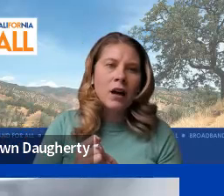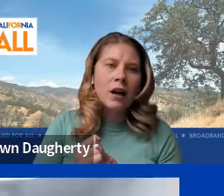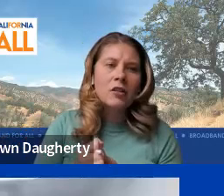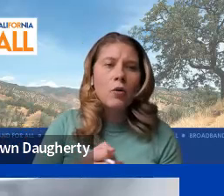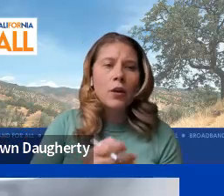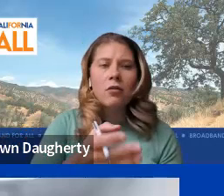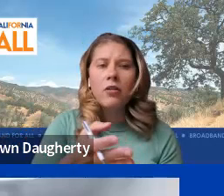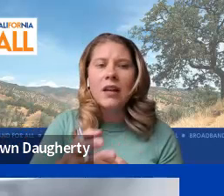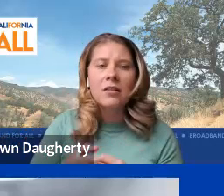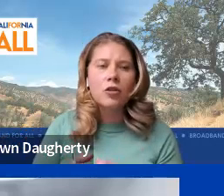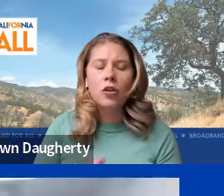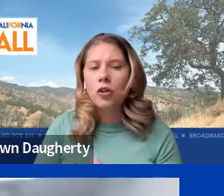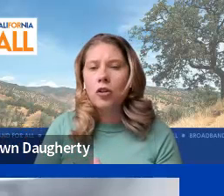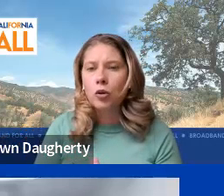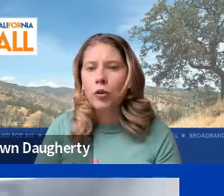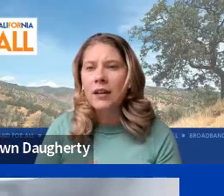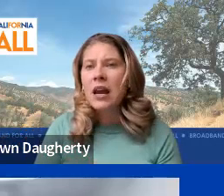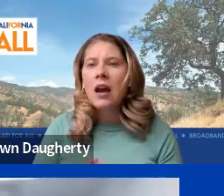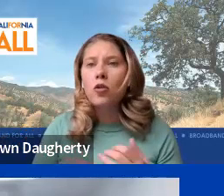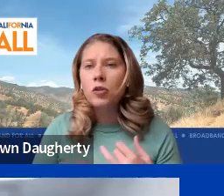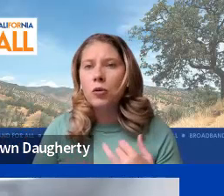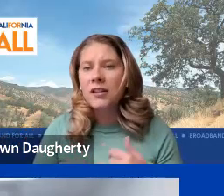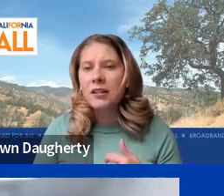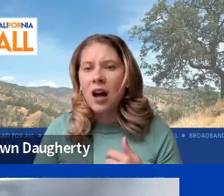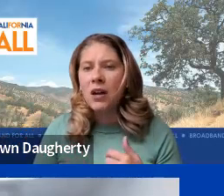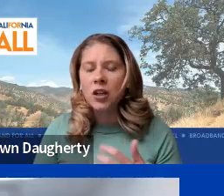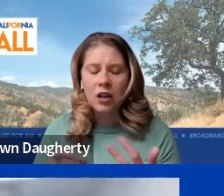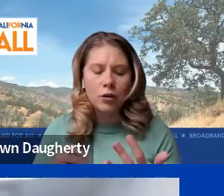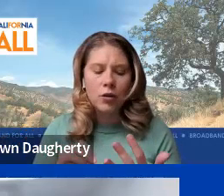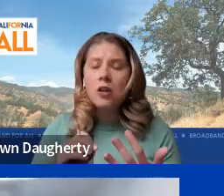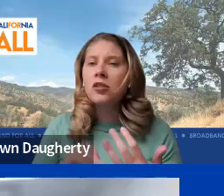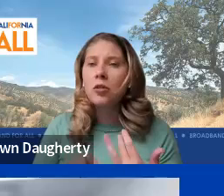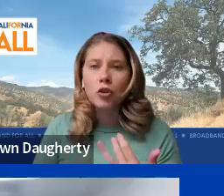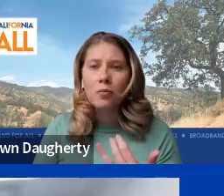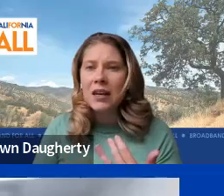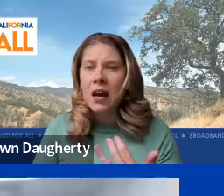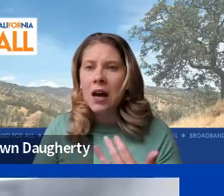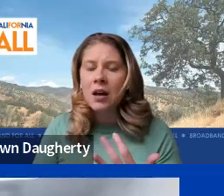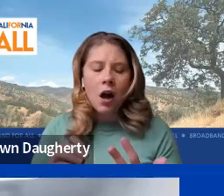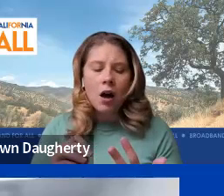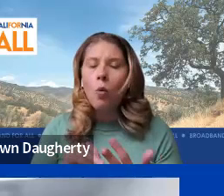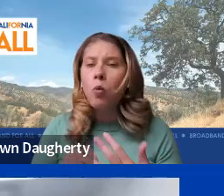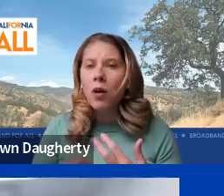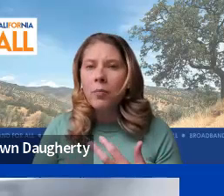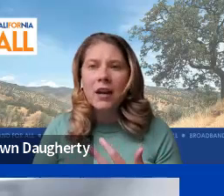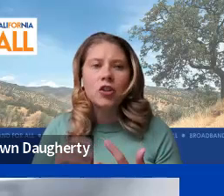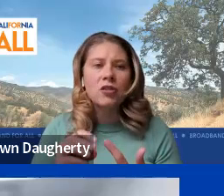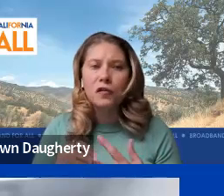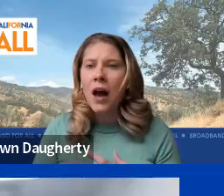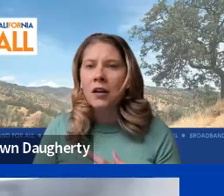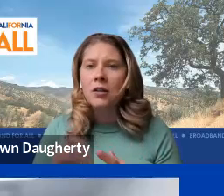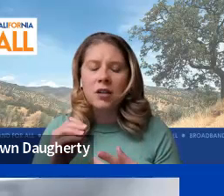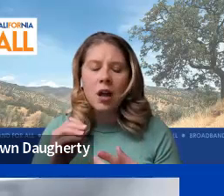And so here are the links to the toolkits. Those toolkits, as Scott mentioned, include social media,